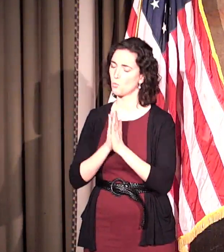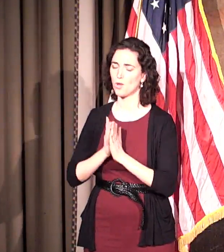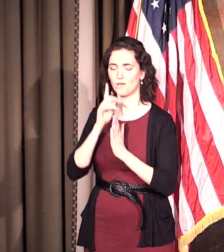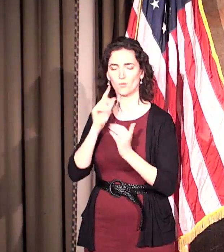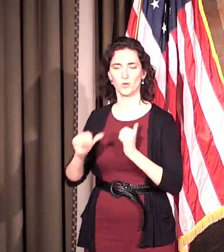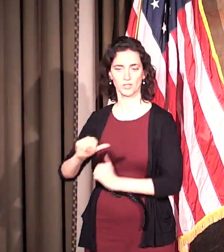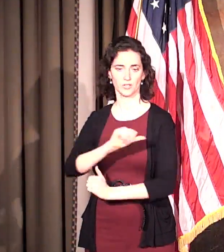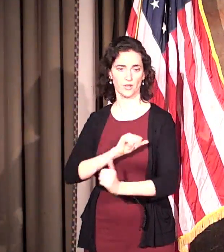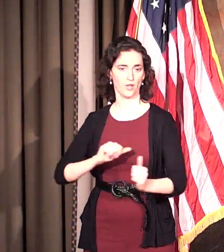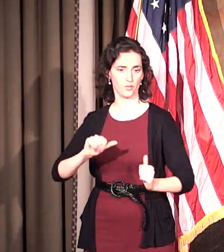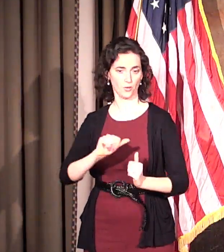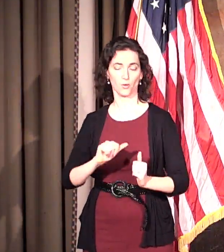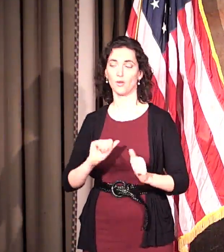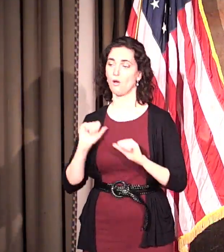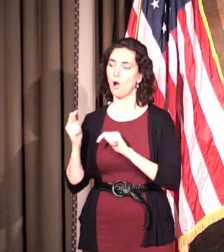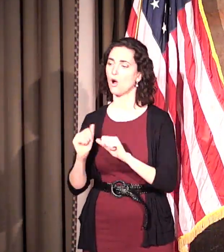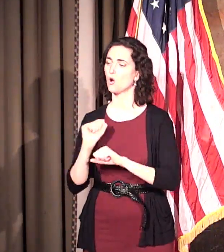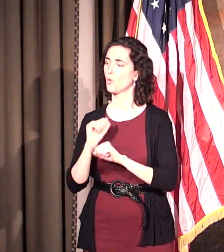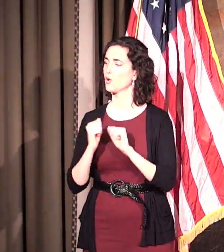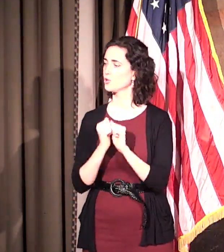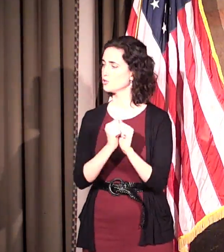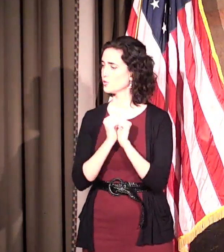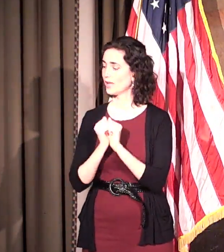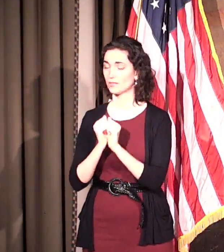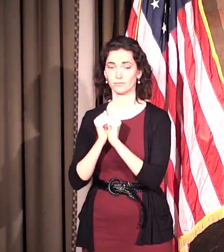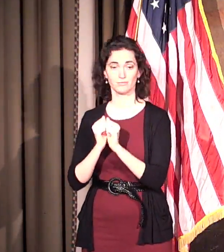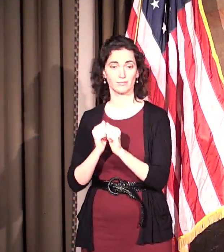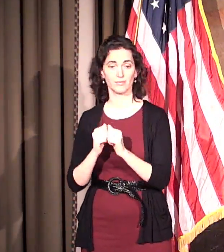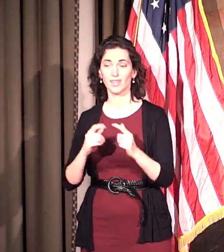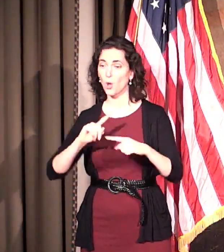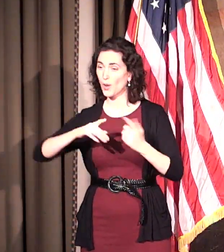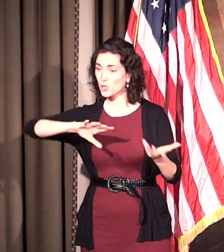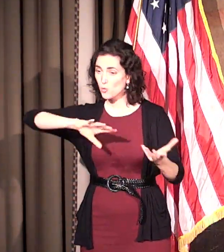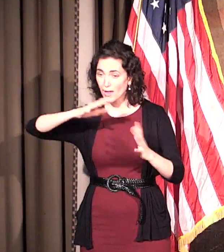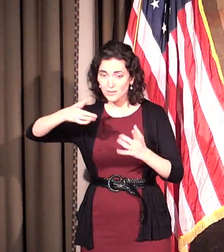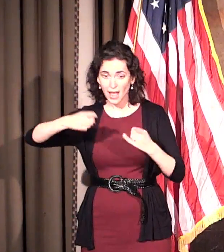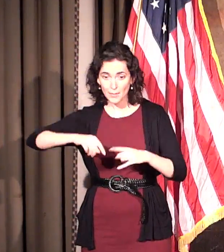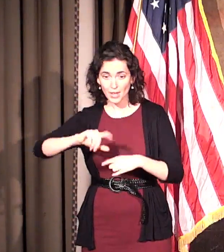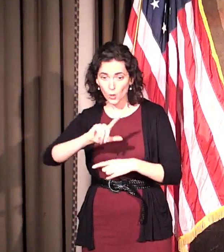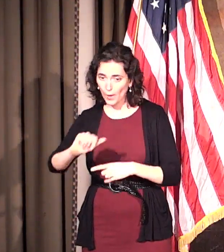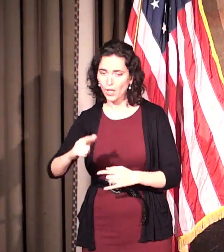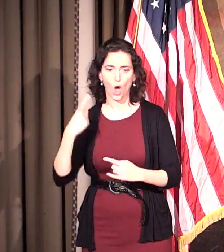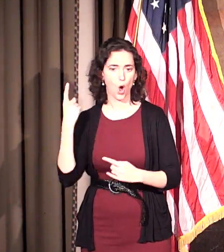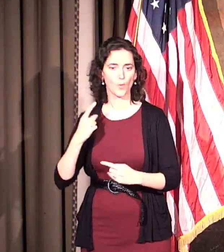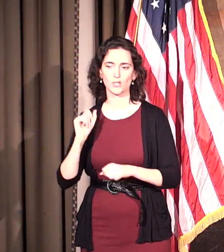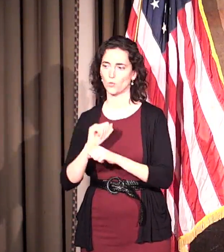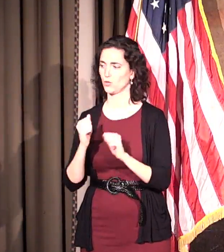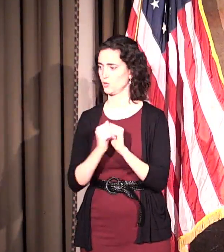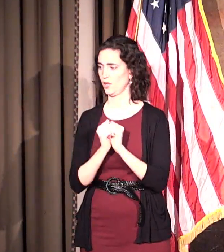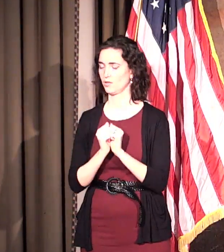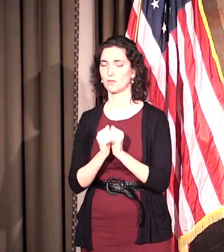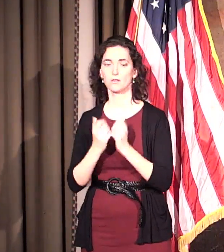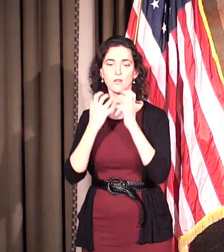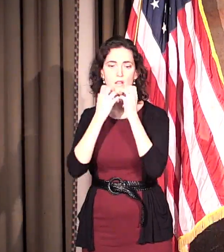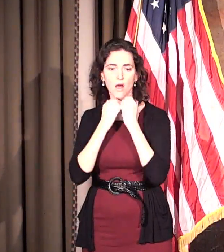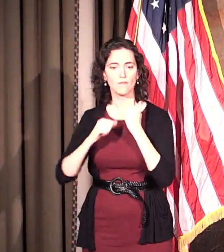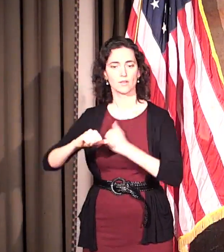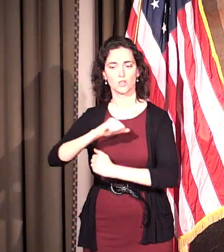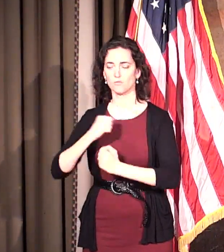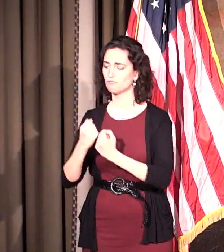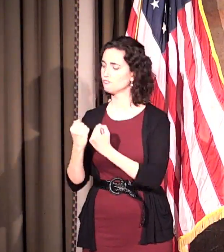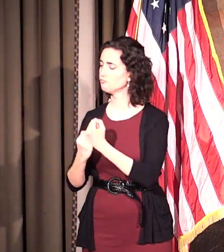another and work together as we always do in times of crisis in Louisiana. Be good neighbors to one